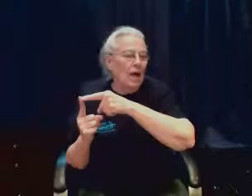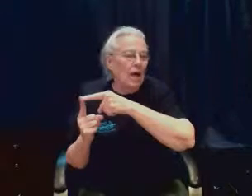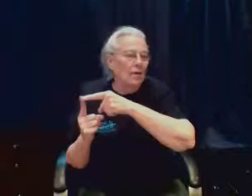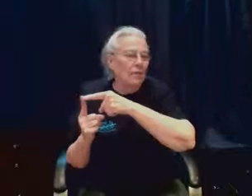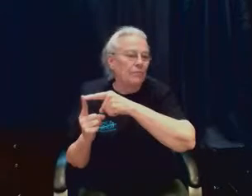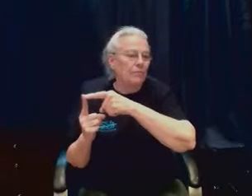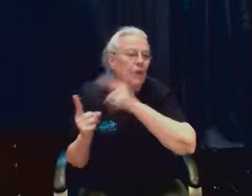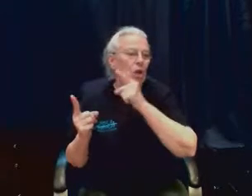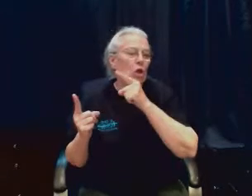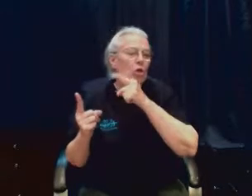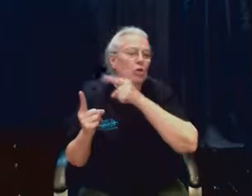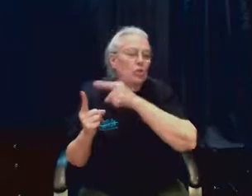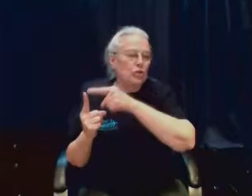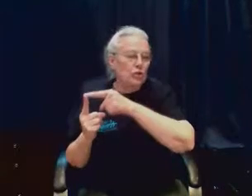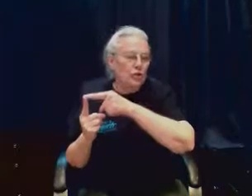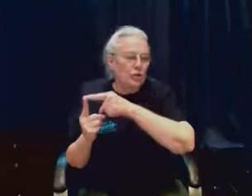side. 2.